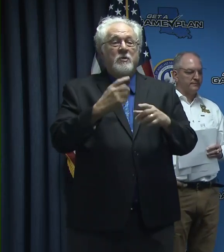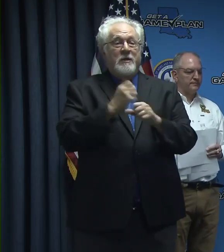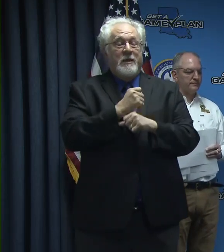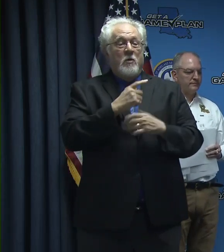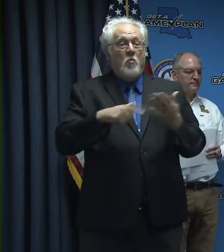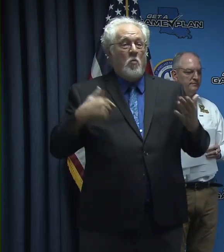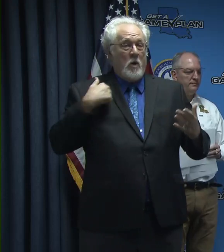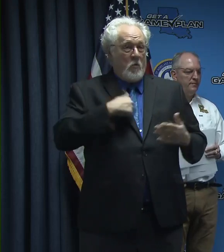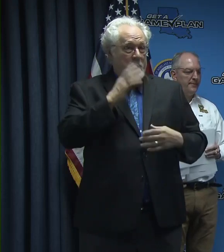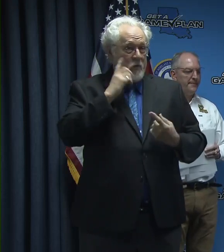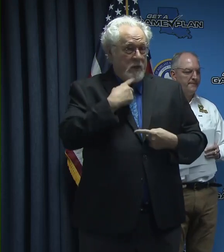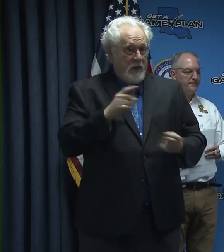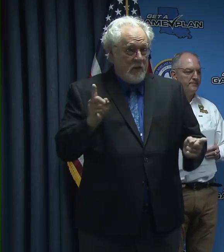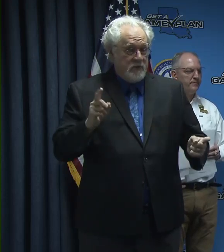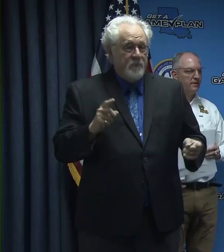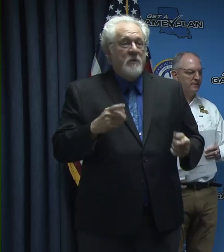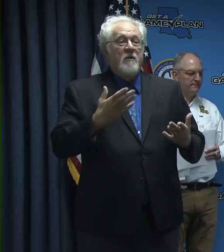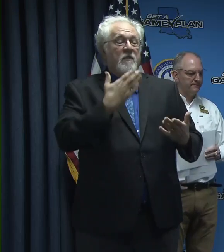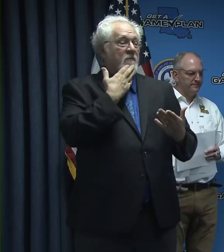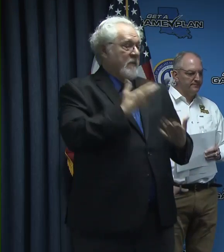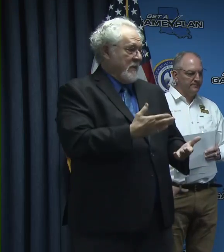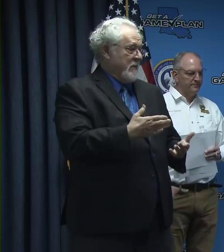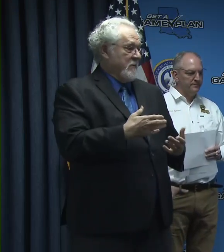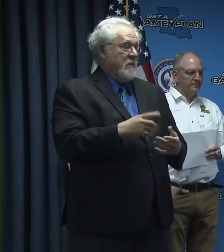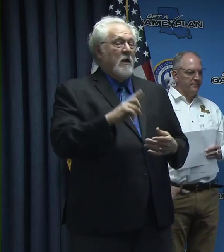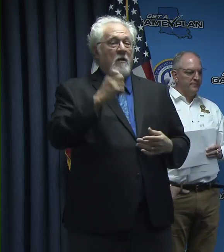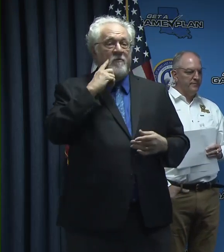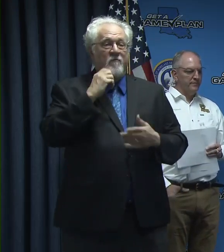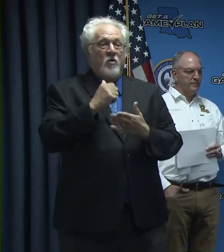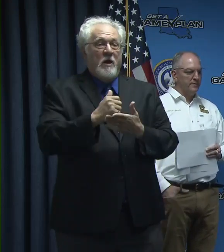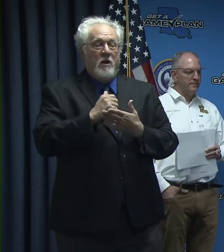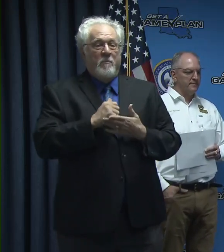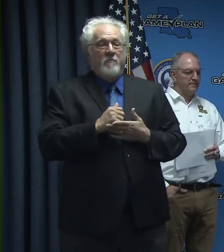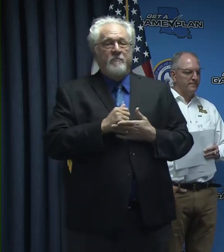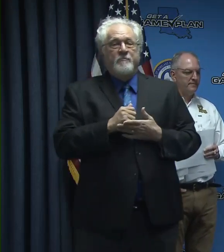we're about to announce. So I want to thank him for his help.